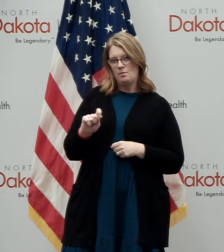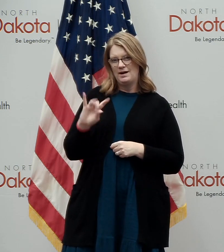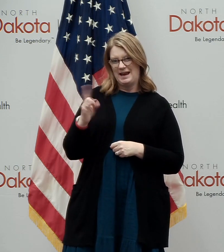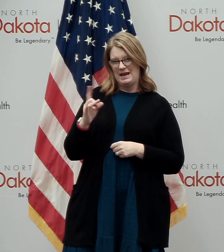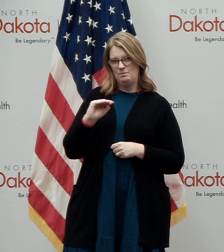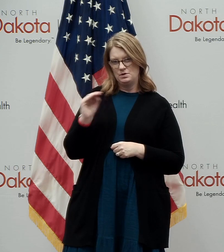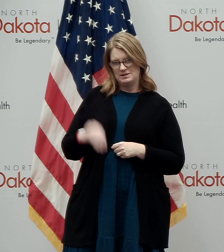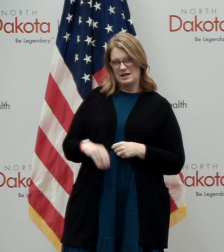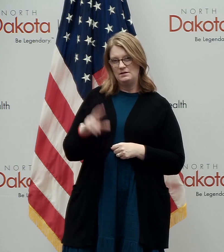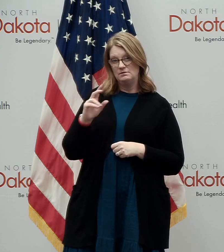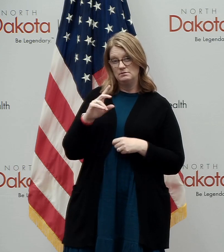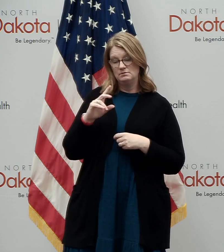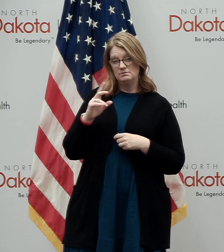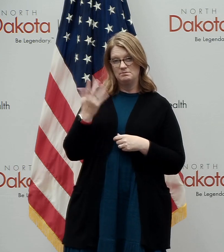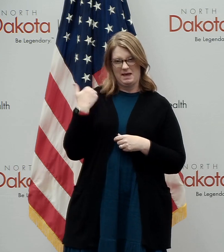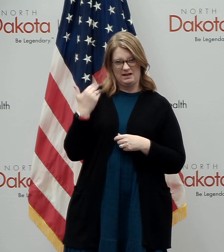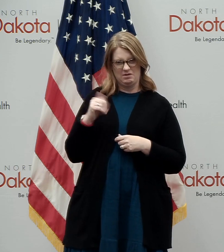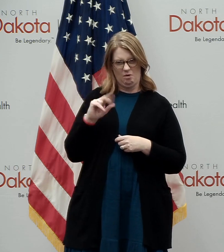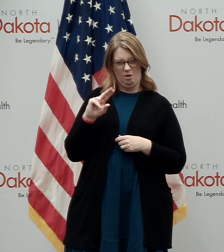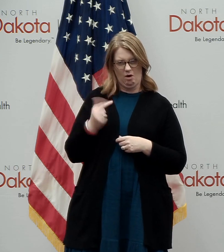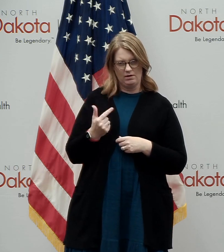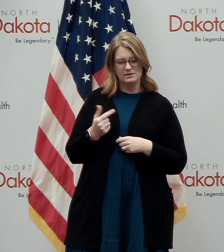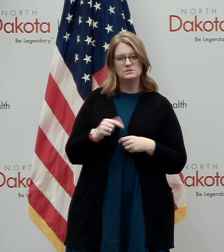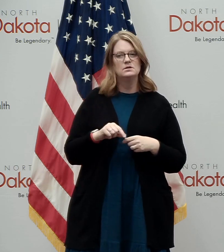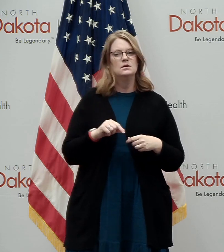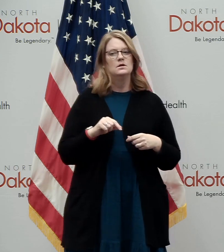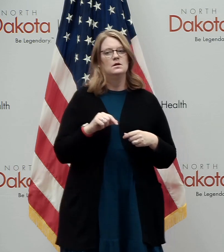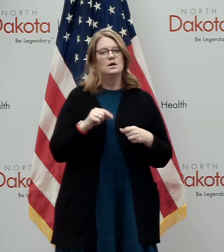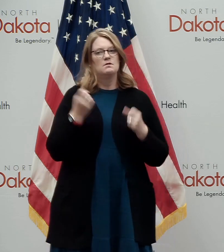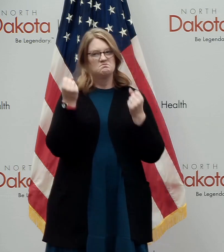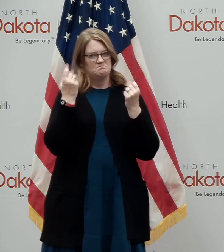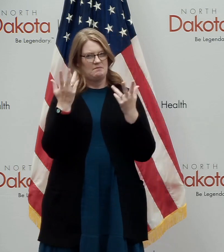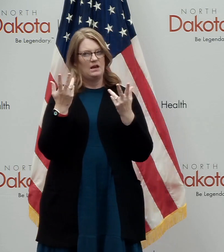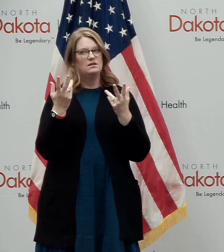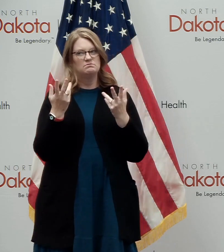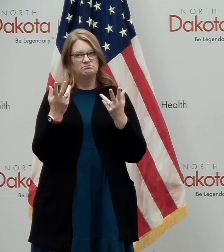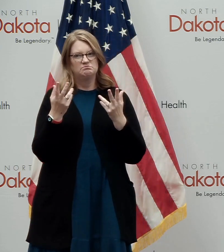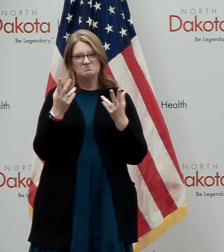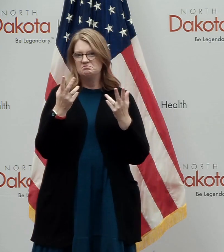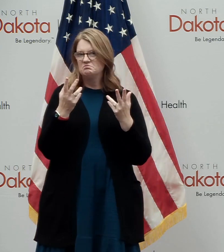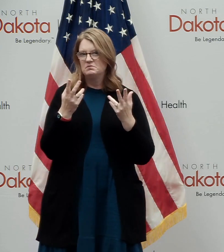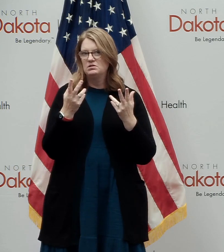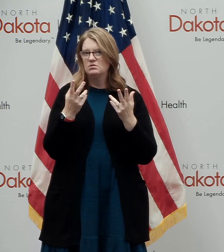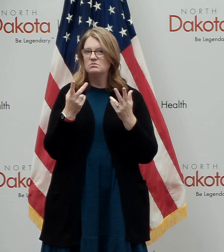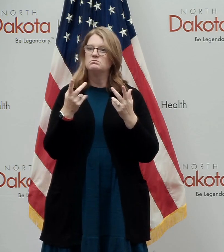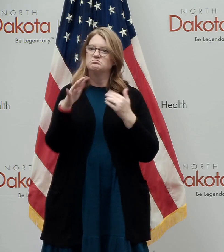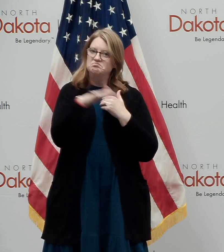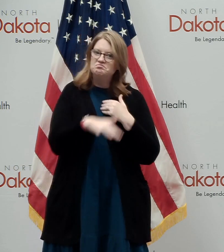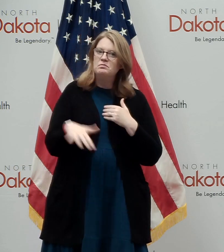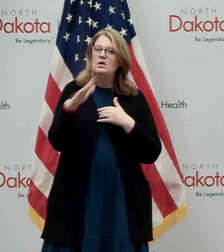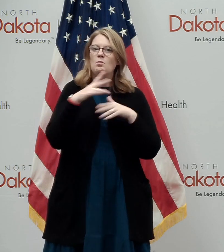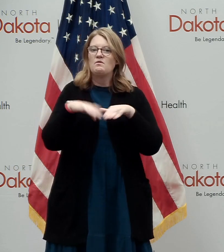4.8% in August. And unlike a number of places, we've reopened schools and universities